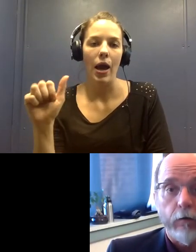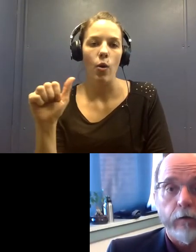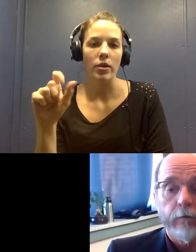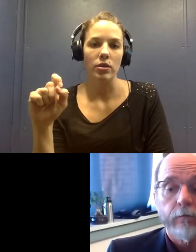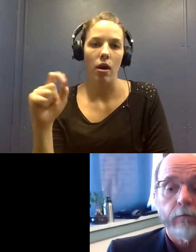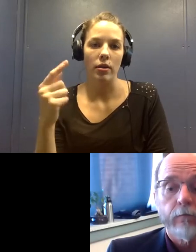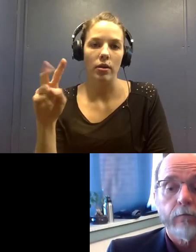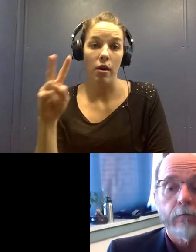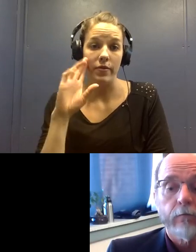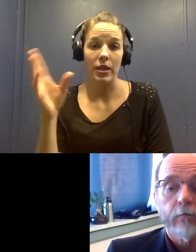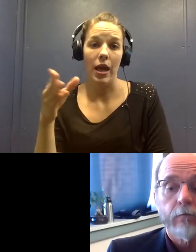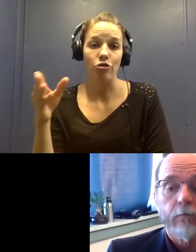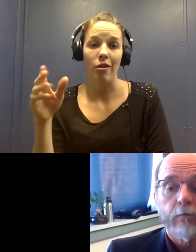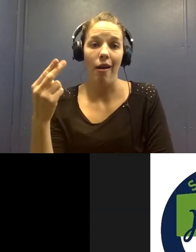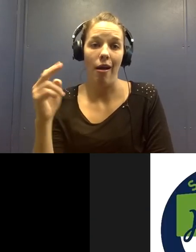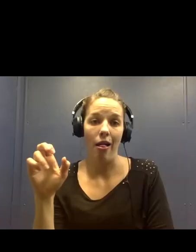scottcountyiowa.gov/health.